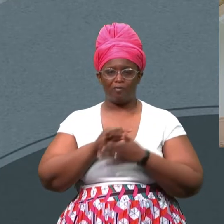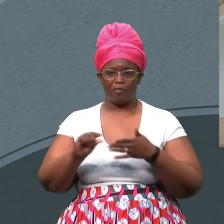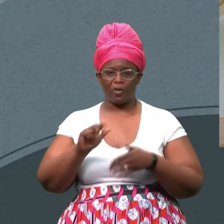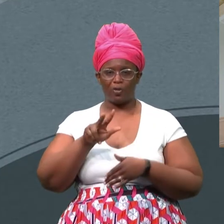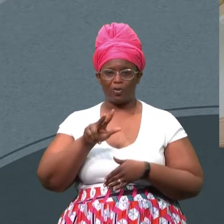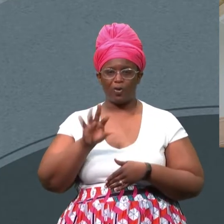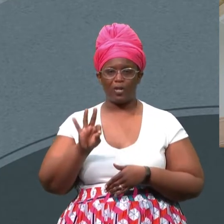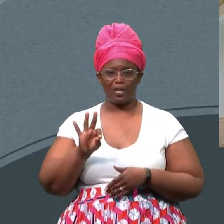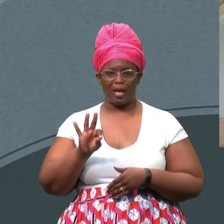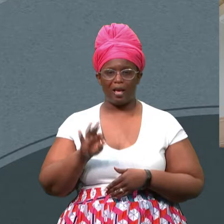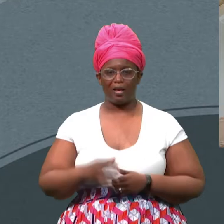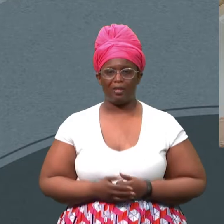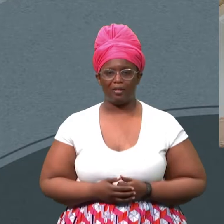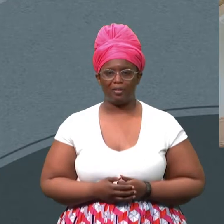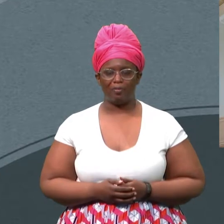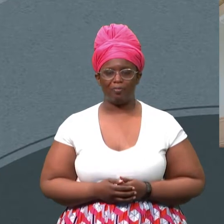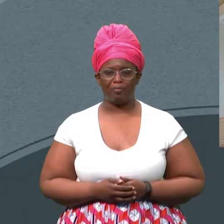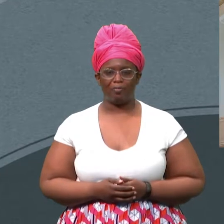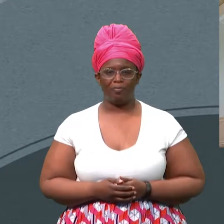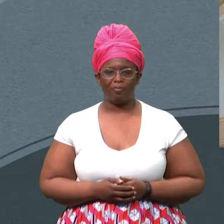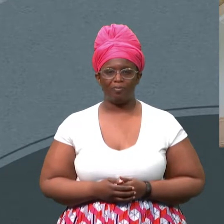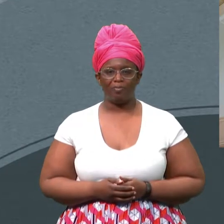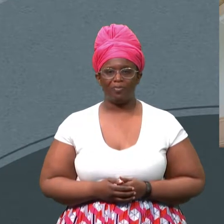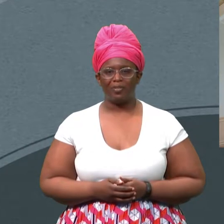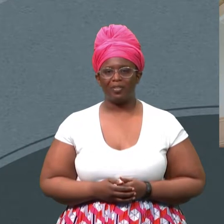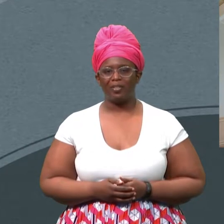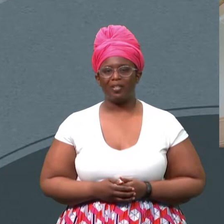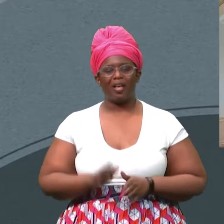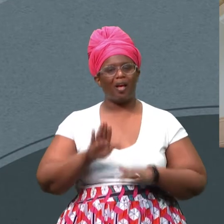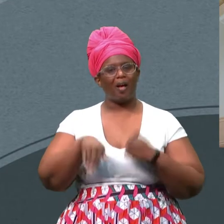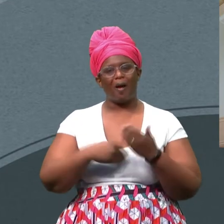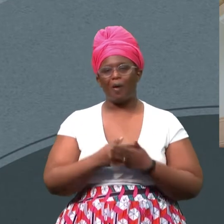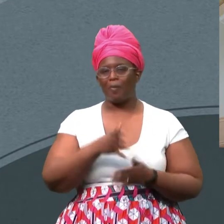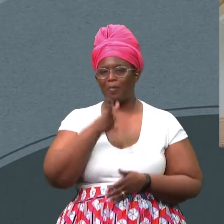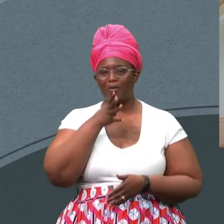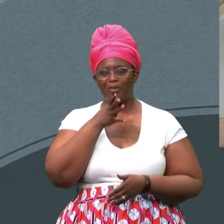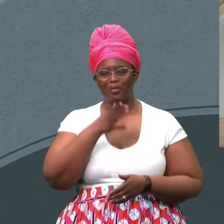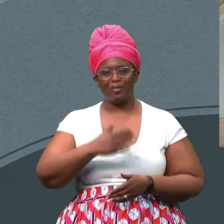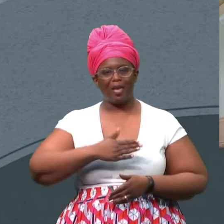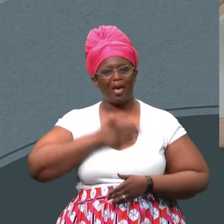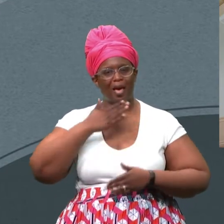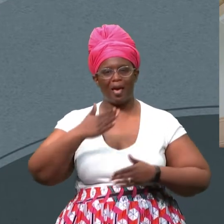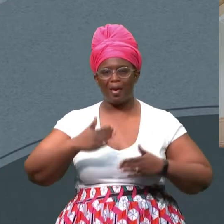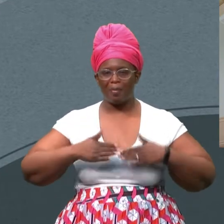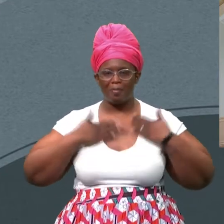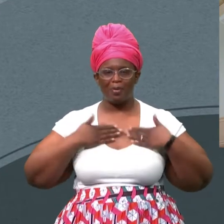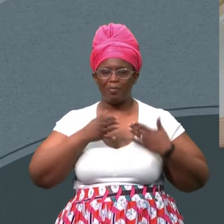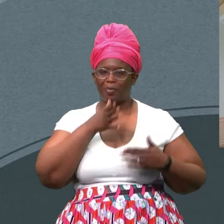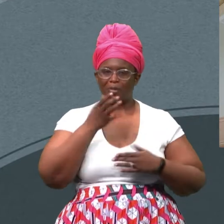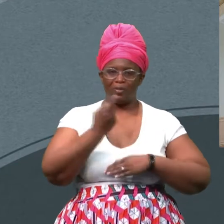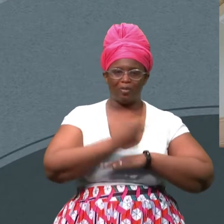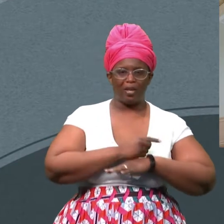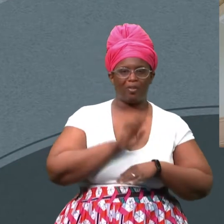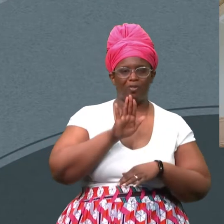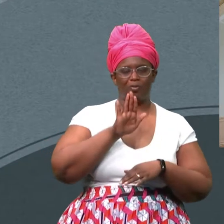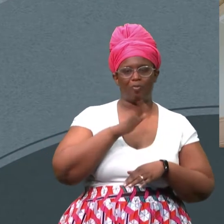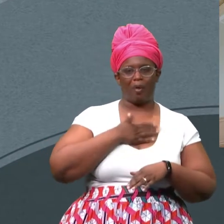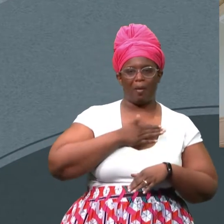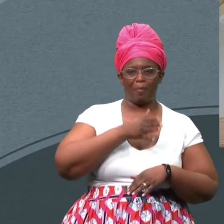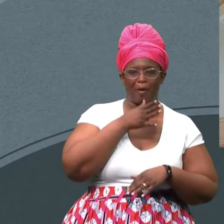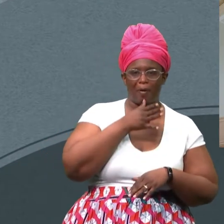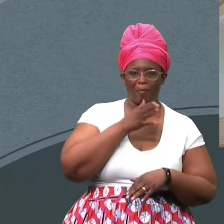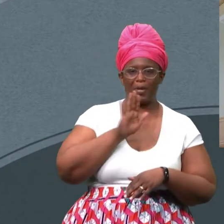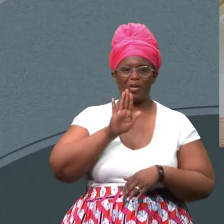where I want to begin reading. Again, shouting out all of the mothers, happy Mother's Day to my mother and to your mother. Happy Mother's